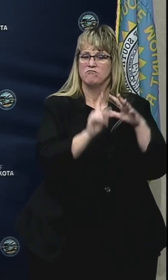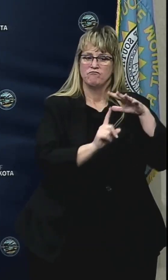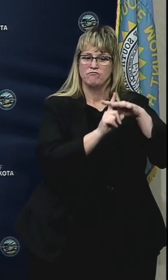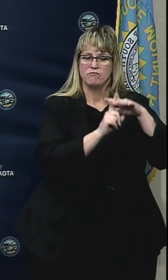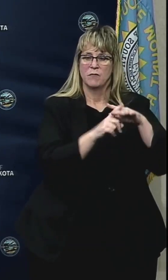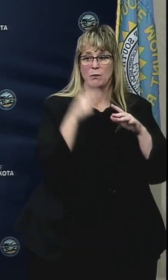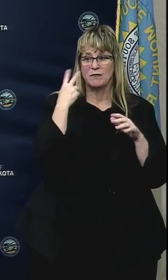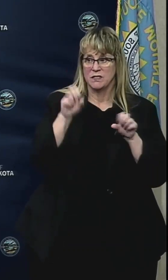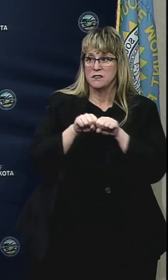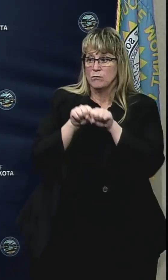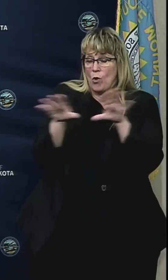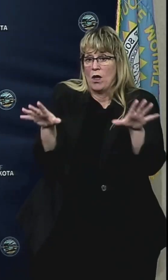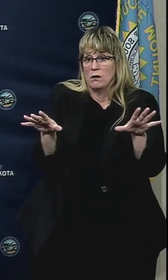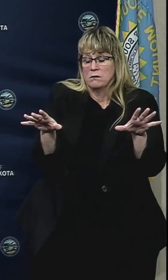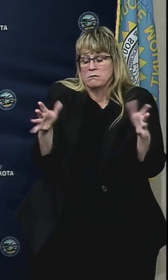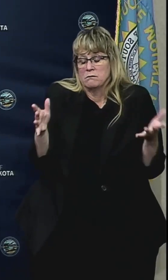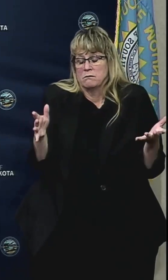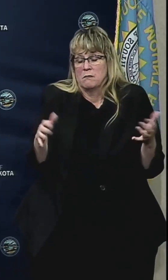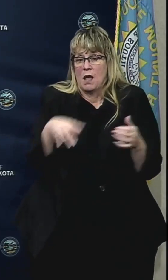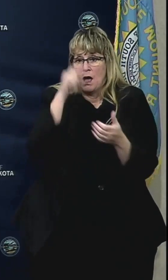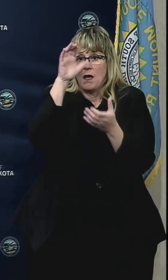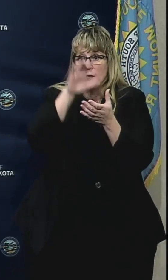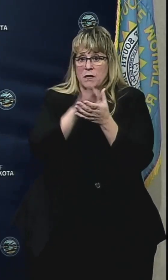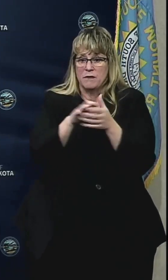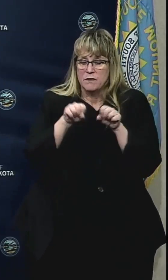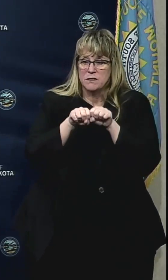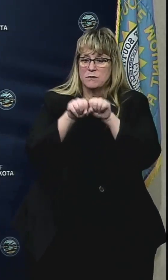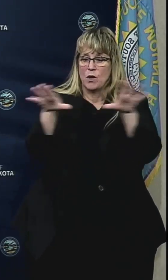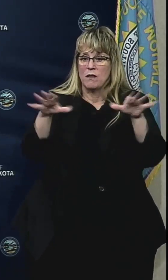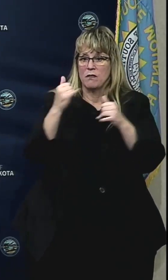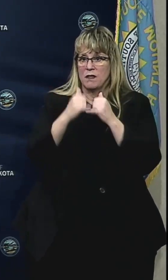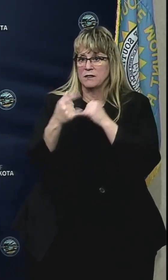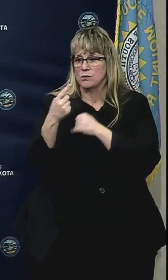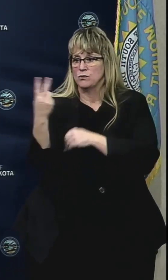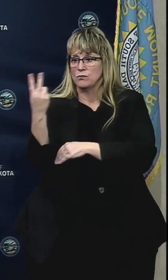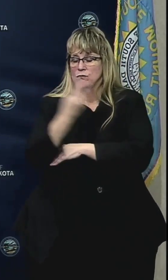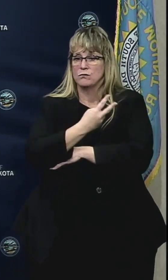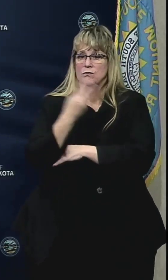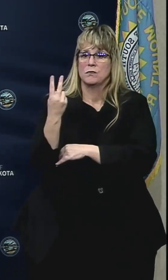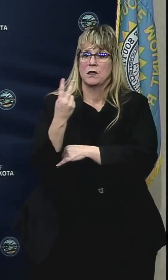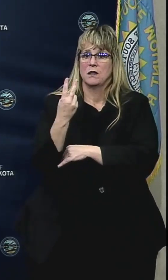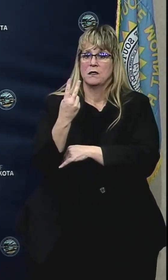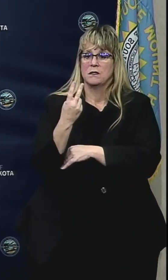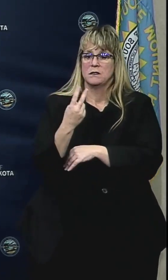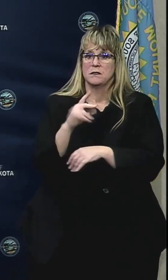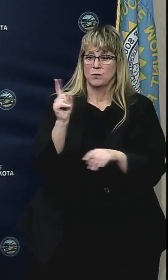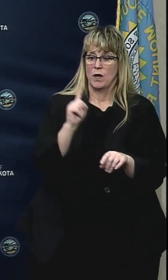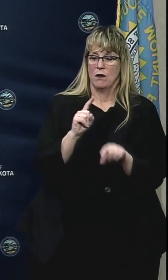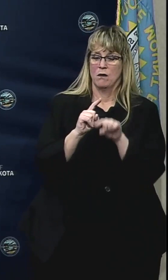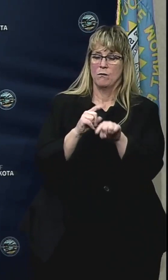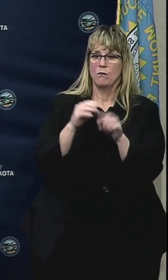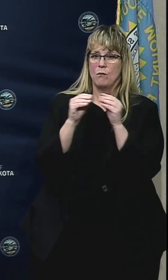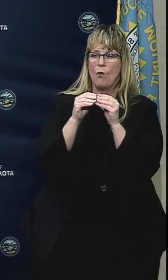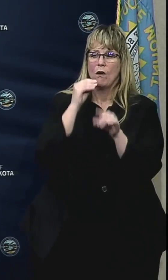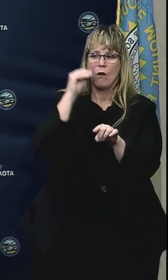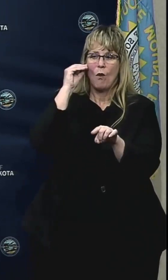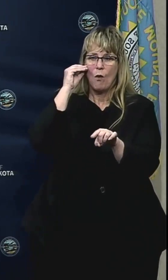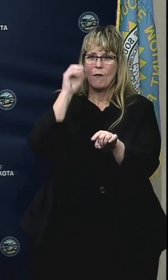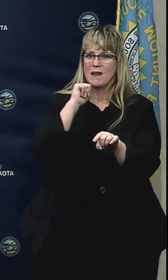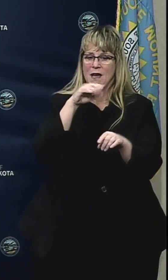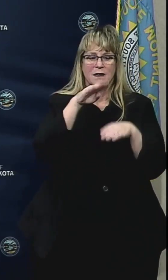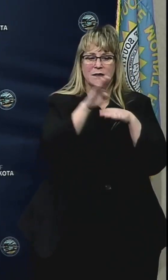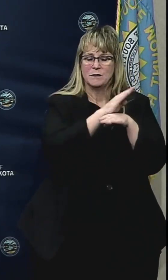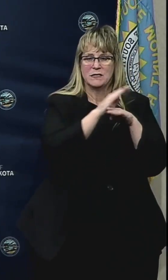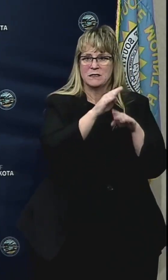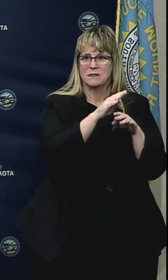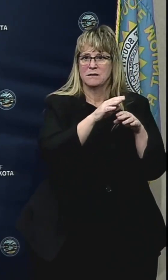seen spread. I believe a lot of the spread we've seen the last day or two has been more at home and not in the